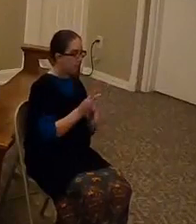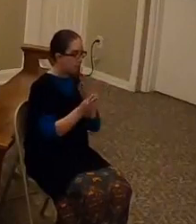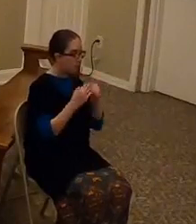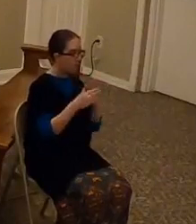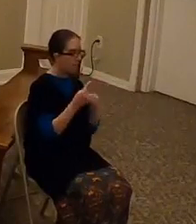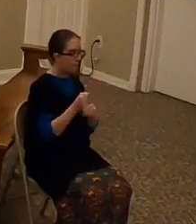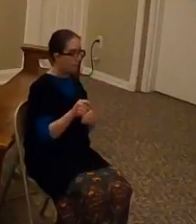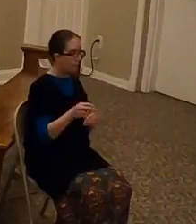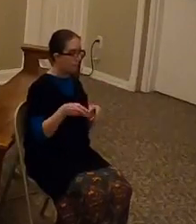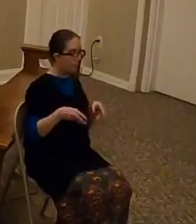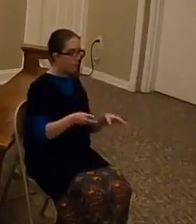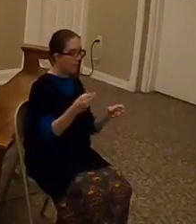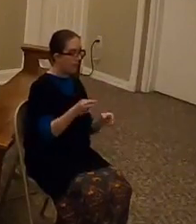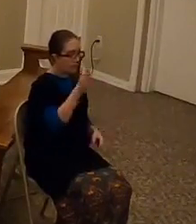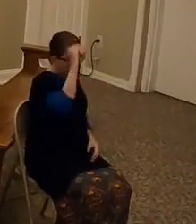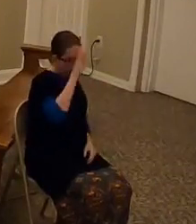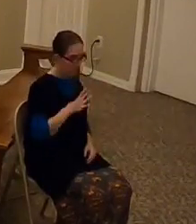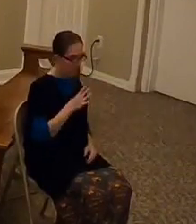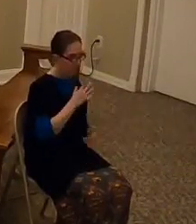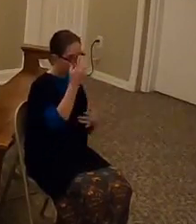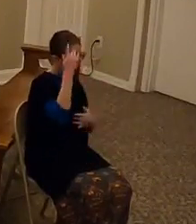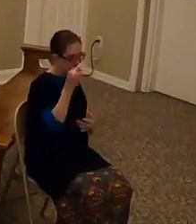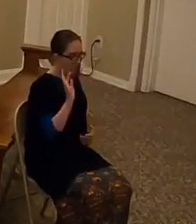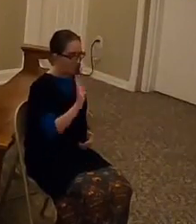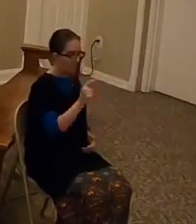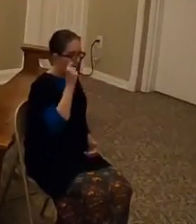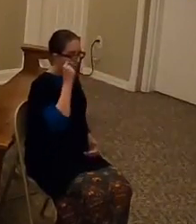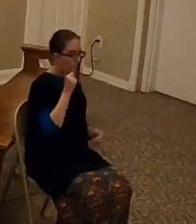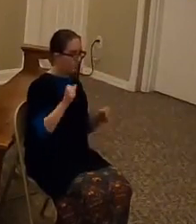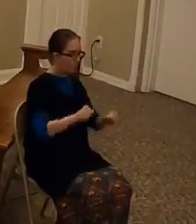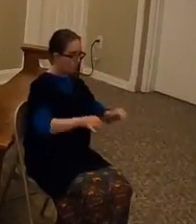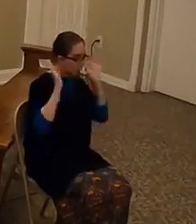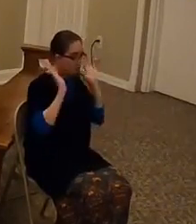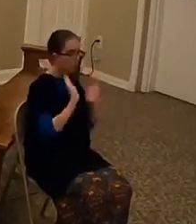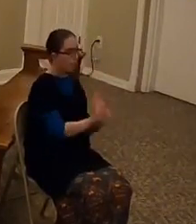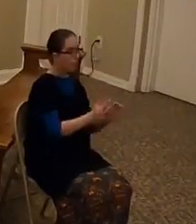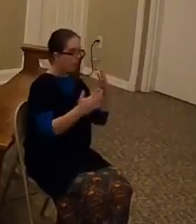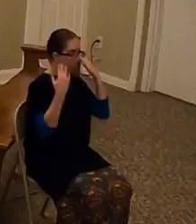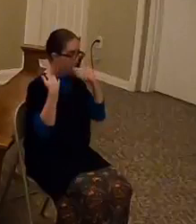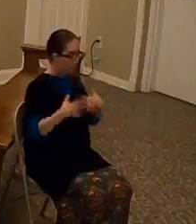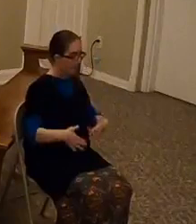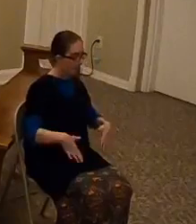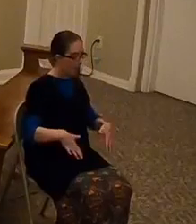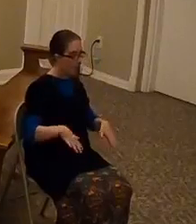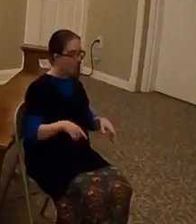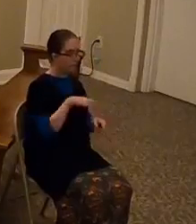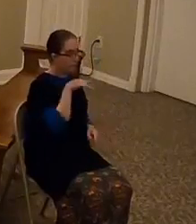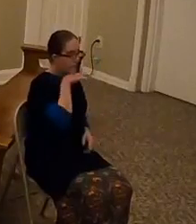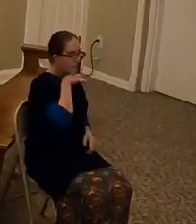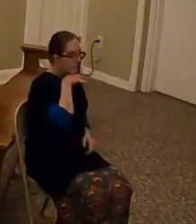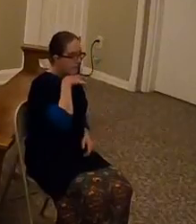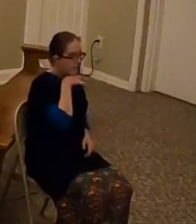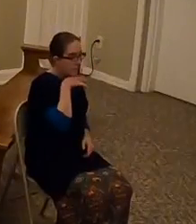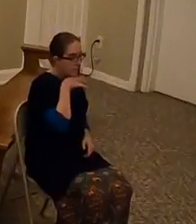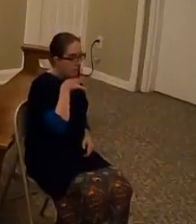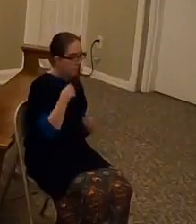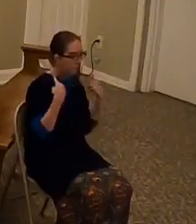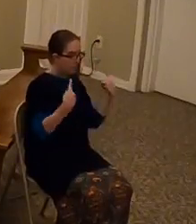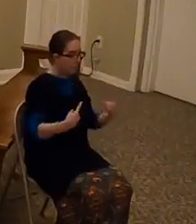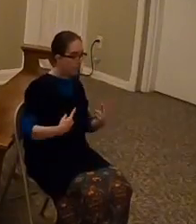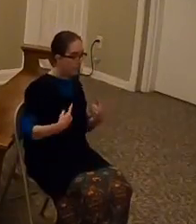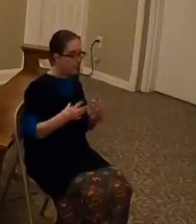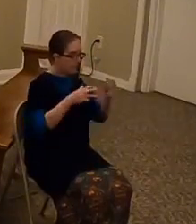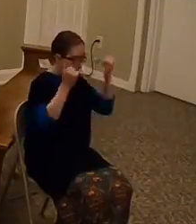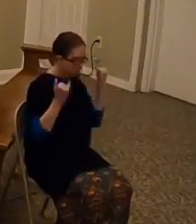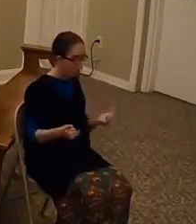men because of the infirmity of your flesh. For as ye have yielded your members servants to uncleanness and to iniquity, unto iniquity, even